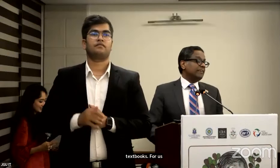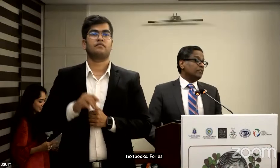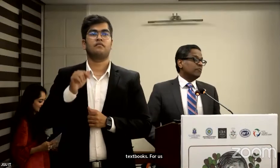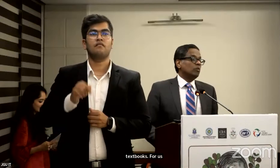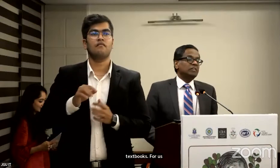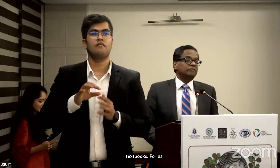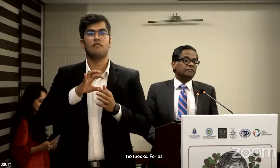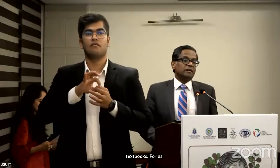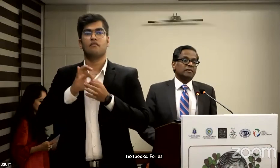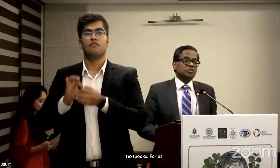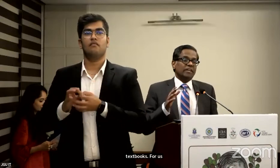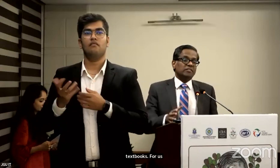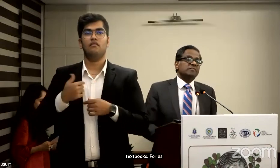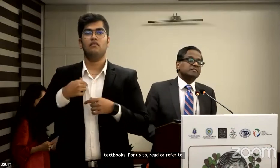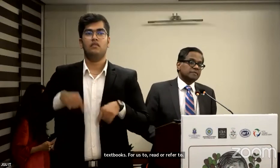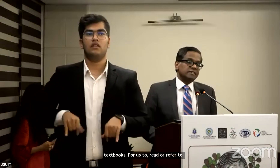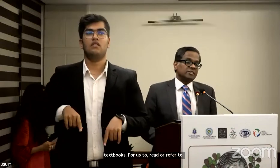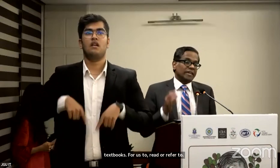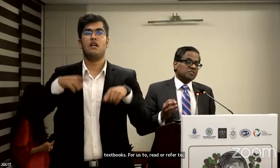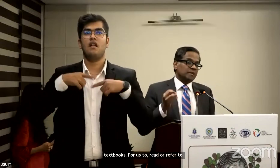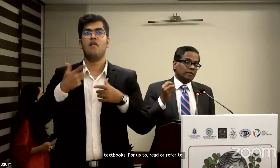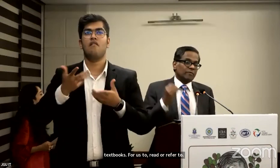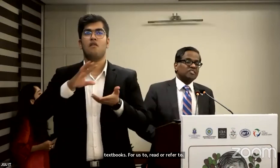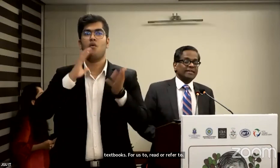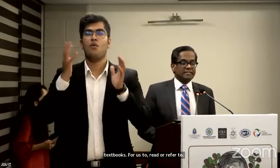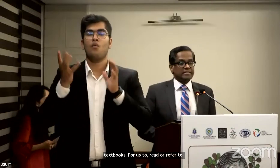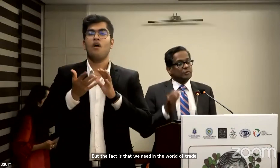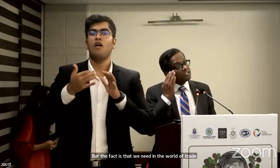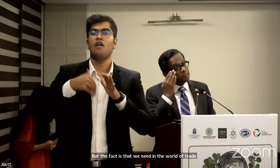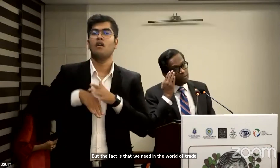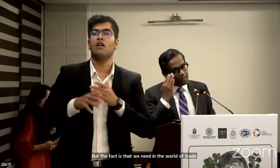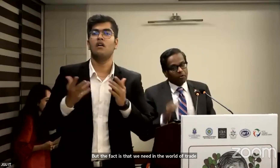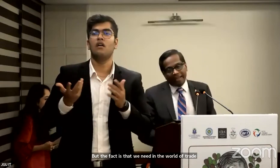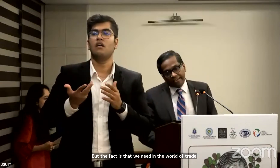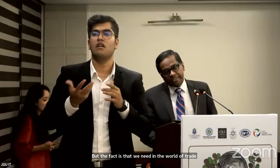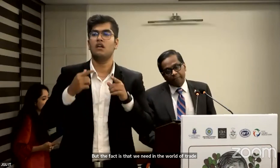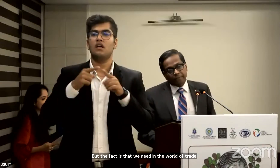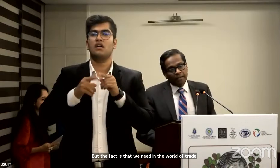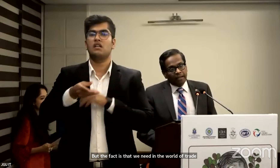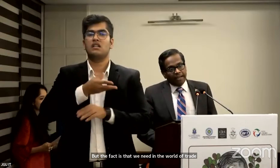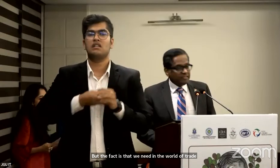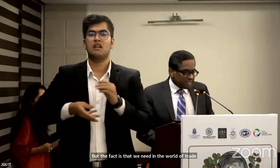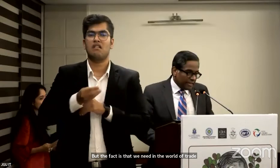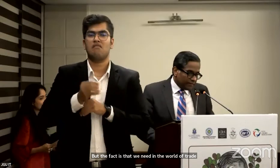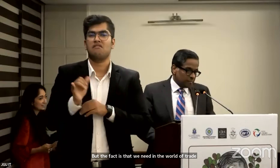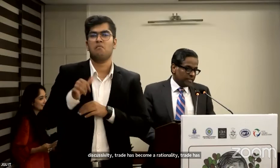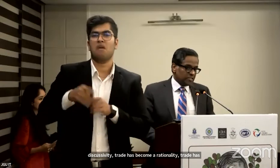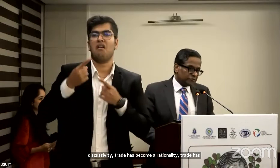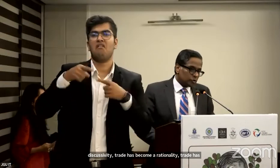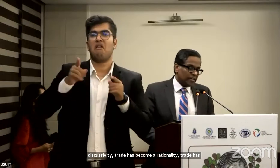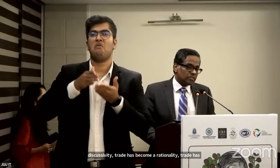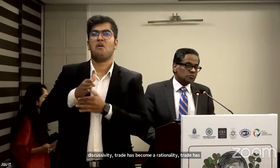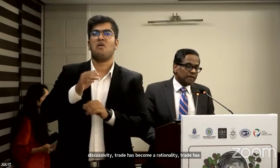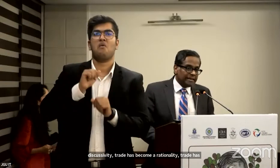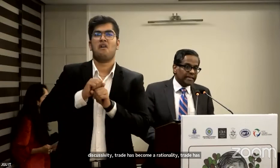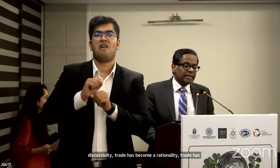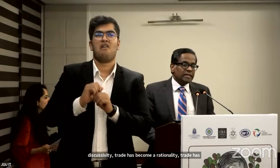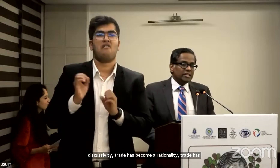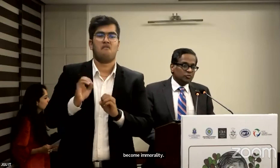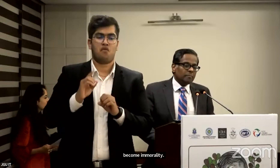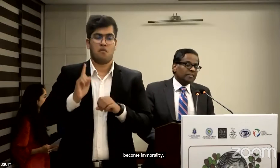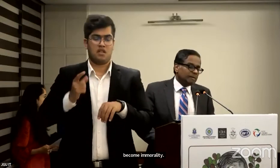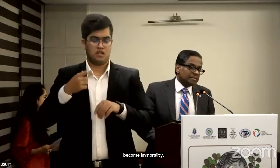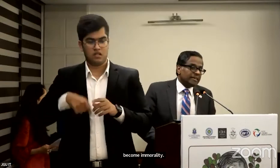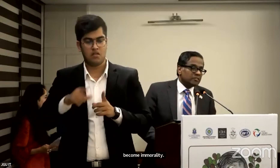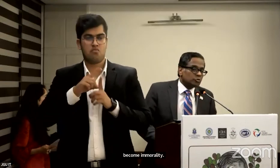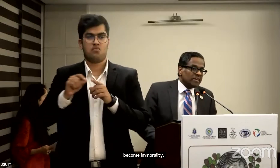that we live in a world of trade discursivity. Trade has become a rationality. Trade has become a morality. And this inevitability of trade, which is mainly